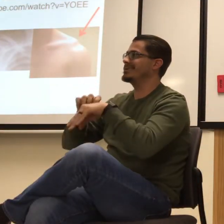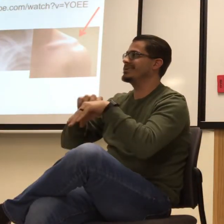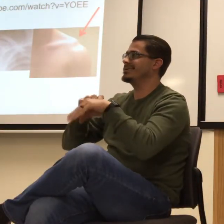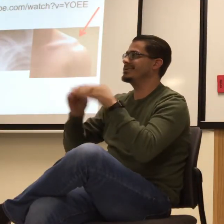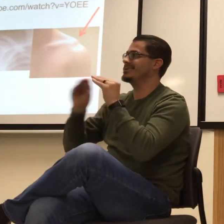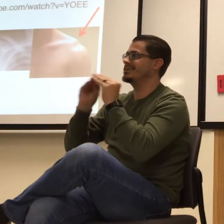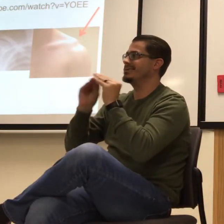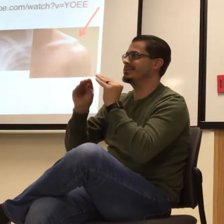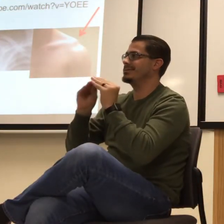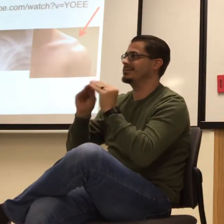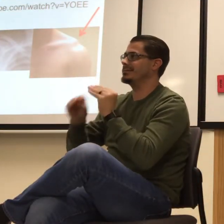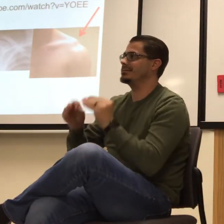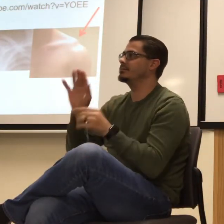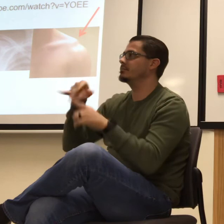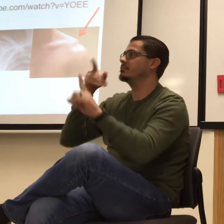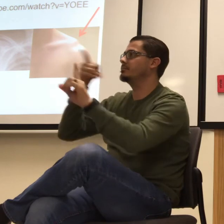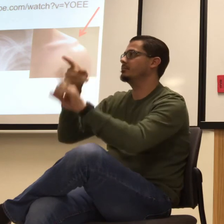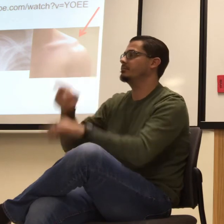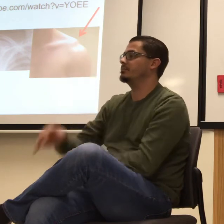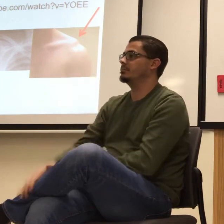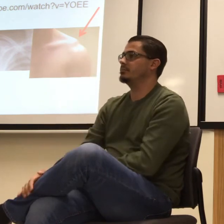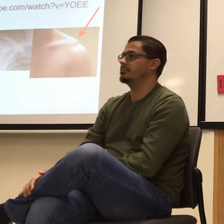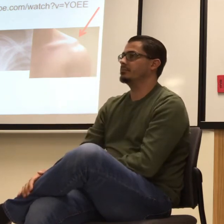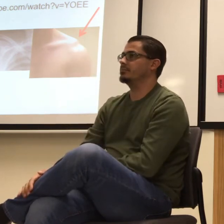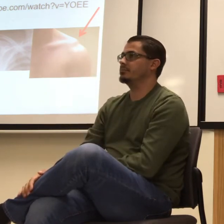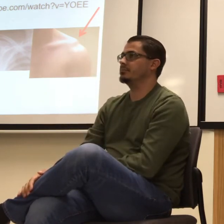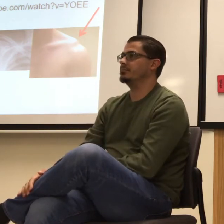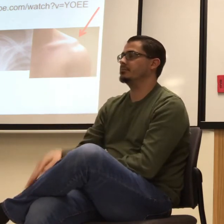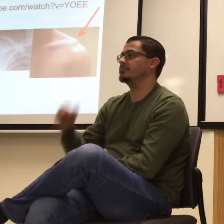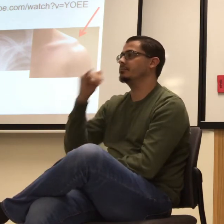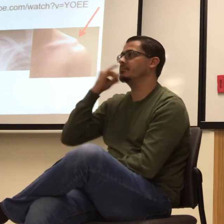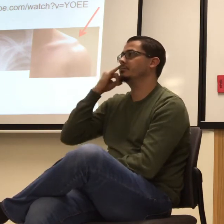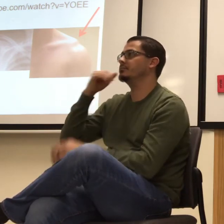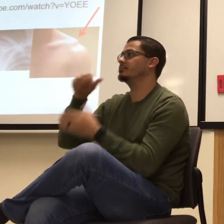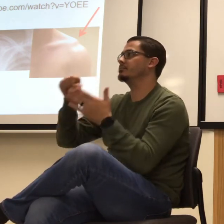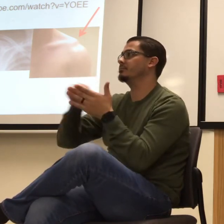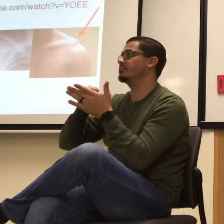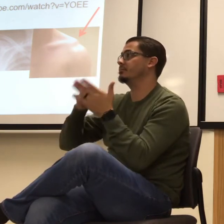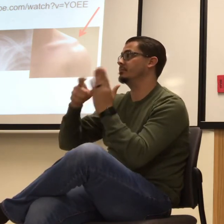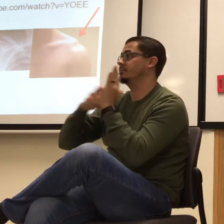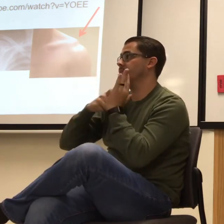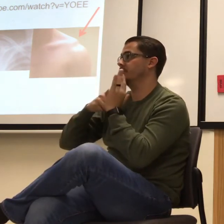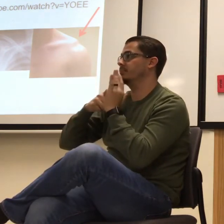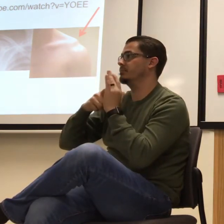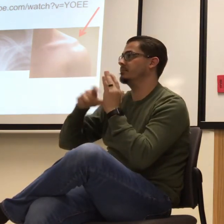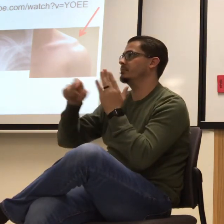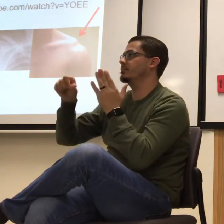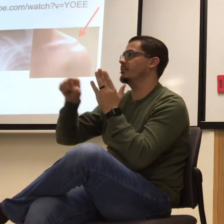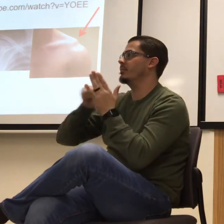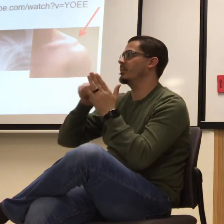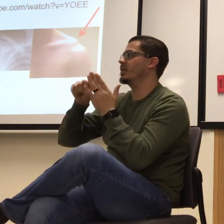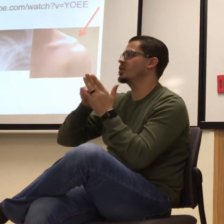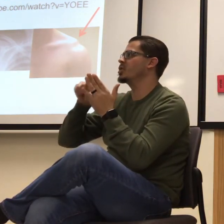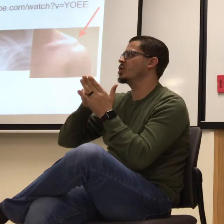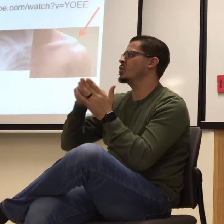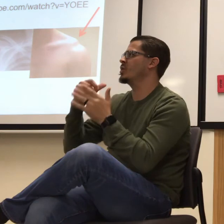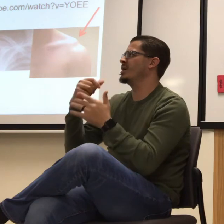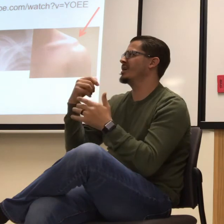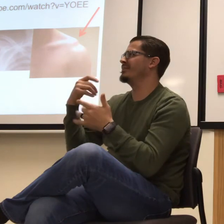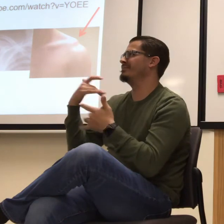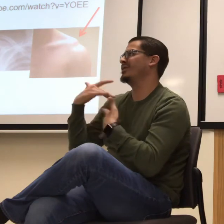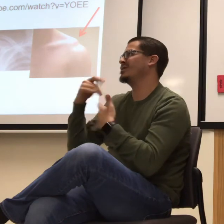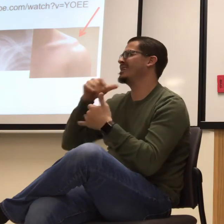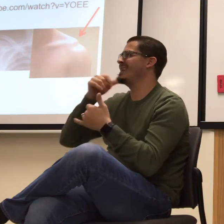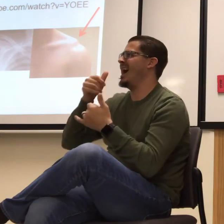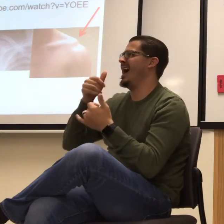Okay, that's the goal, if surgery is required. Like you said, surgery is usually not a last